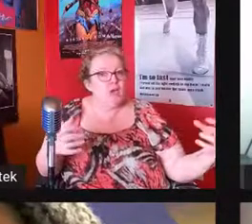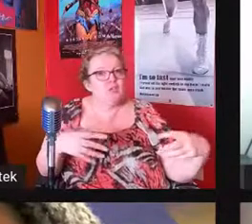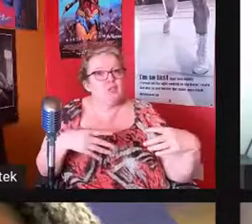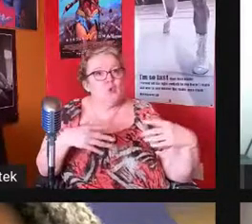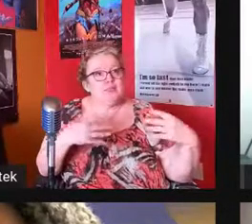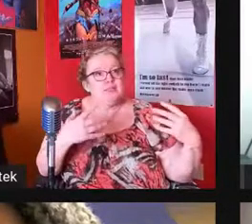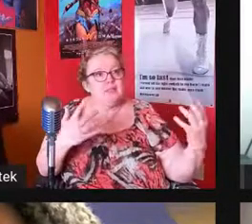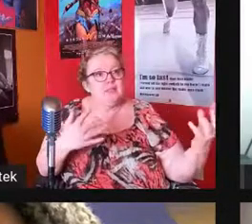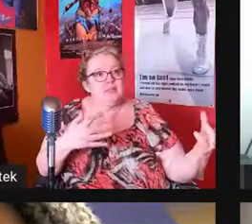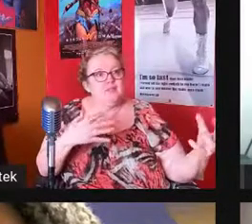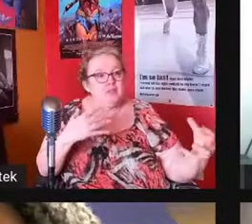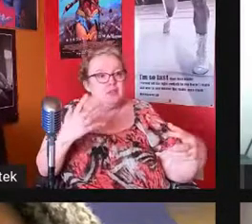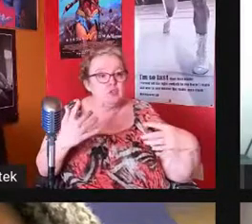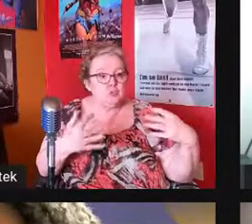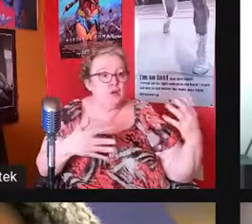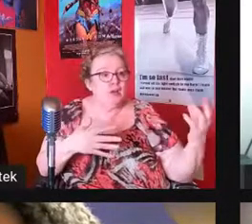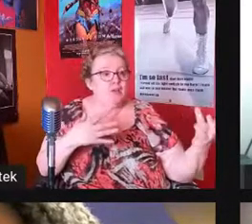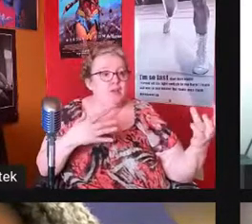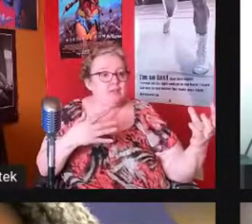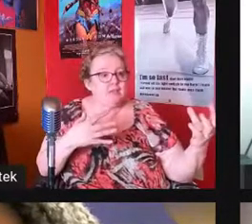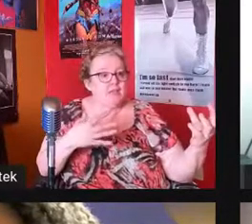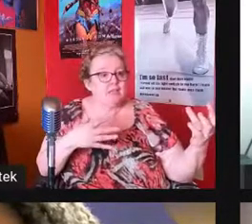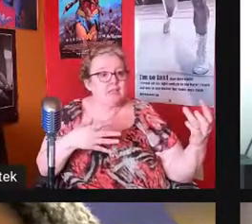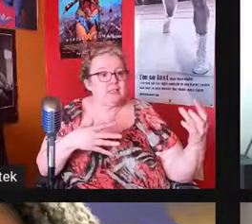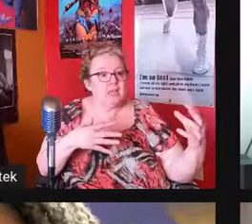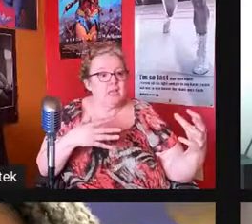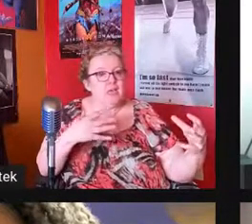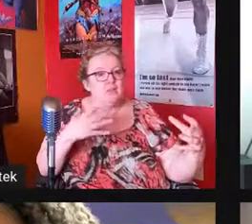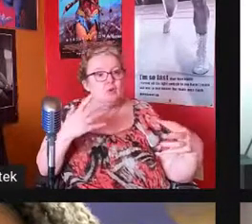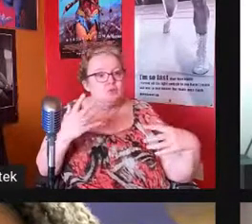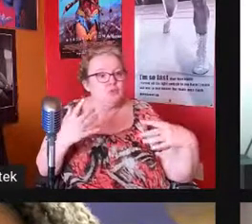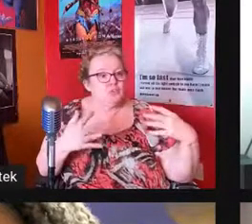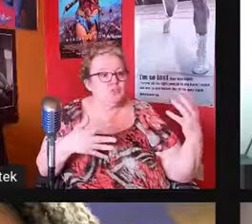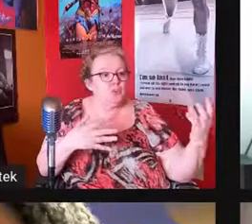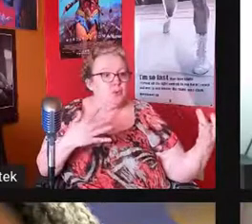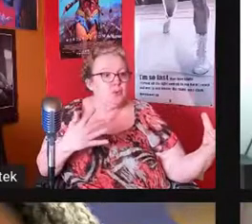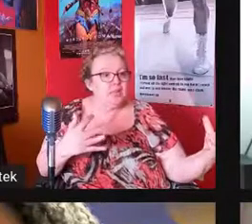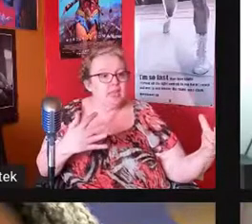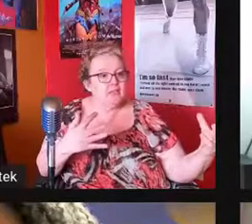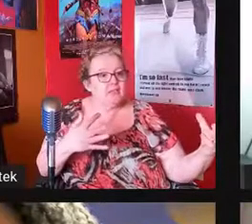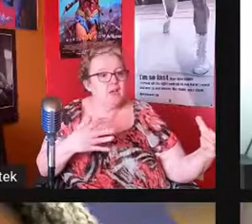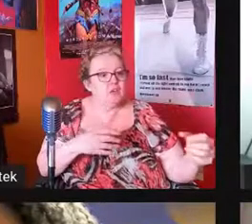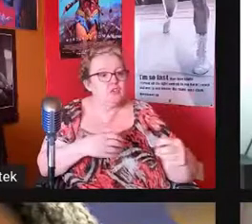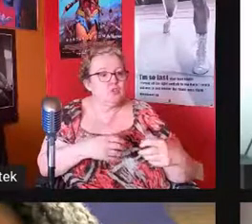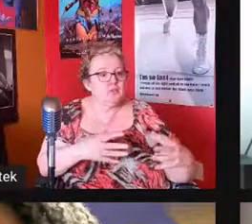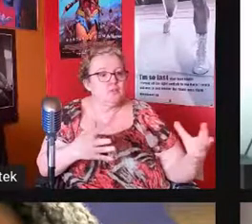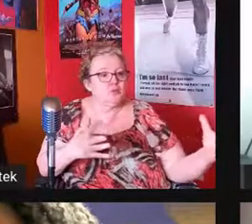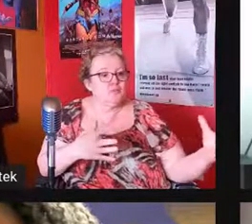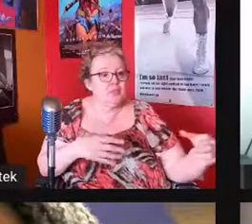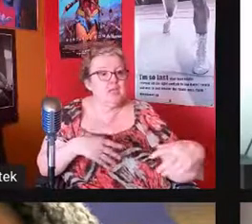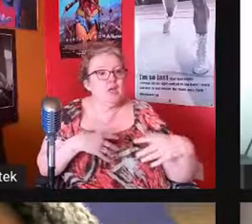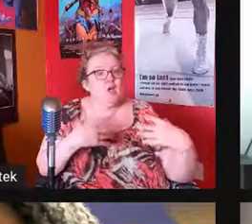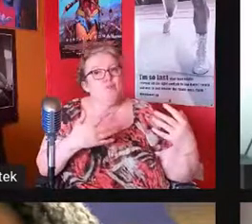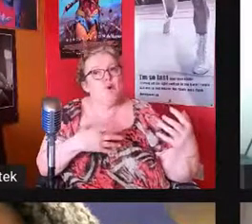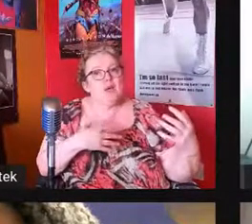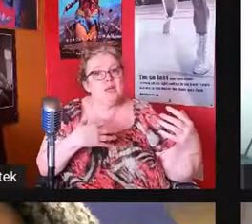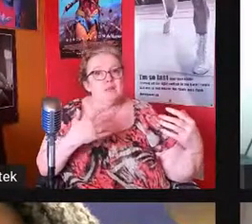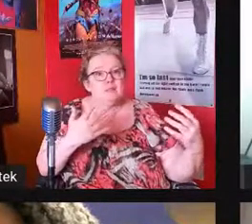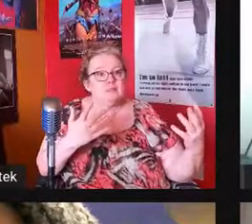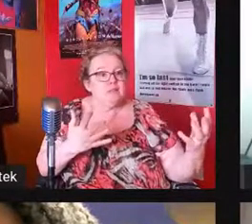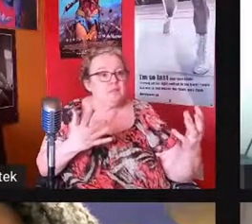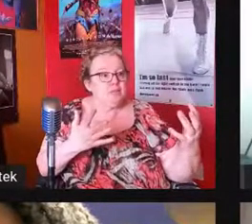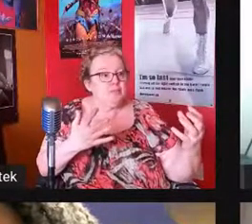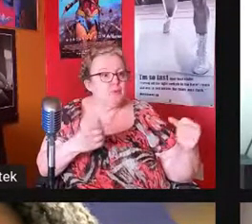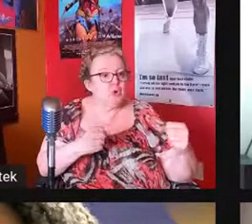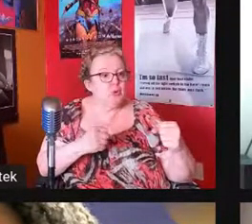same. So to see the finished product and to see those words communicated, not just in movement, but